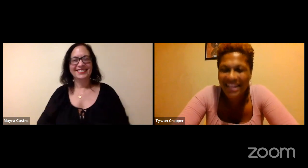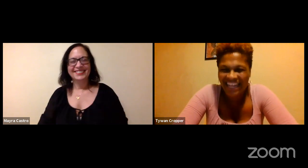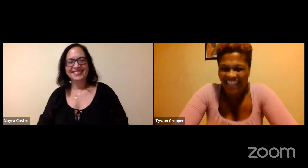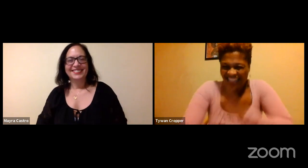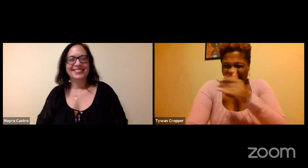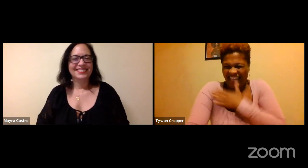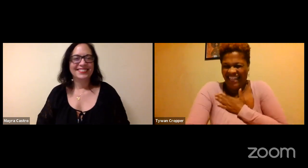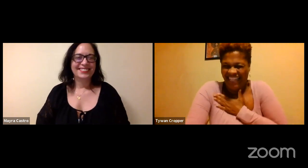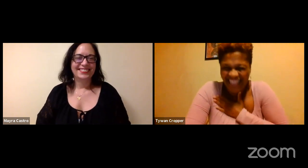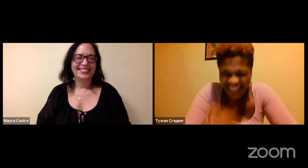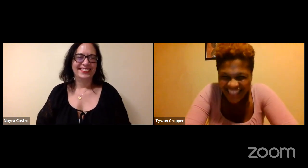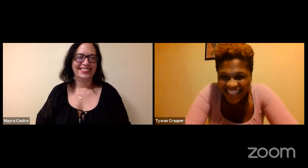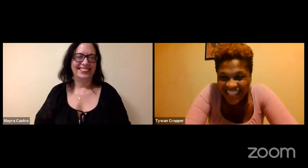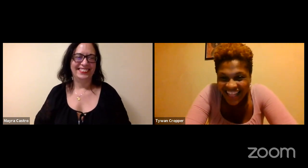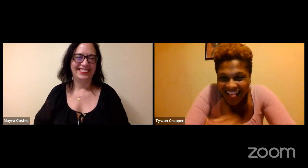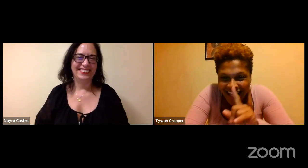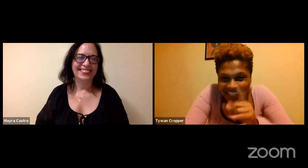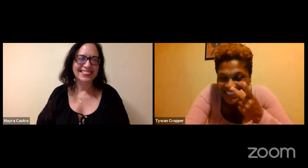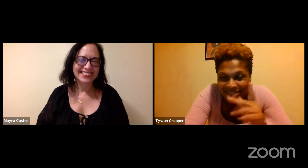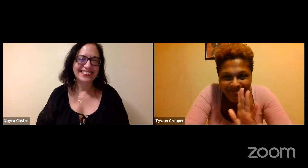moment.